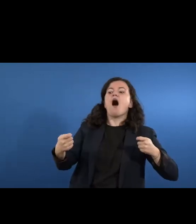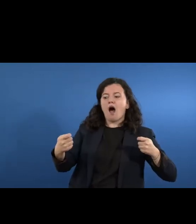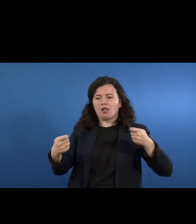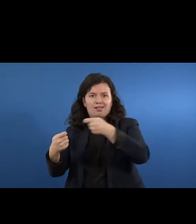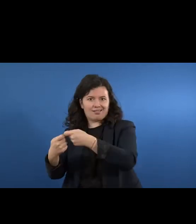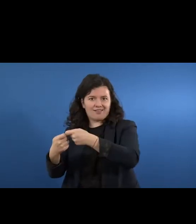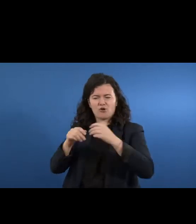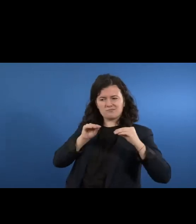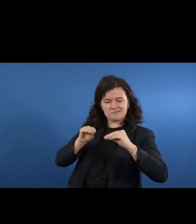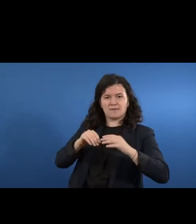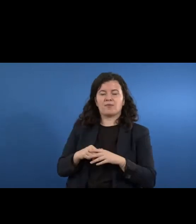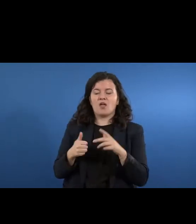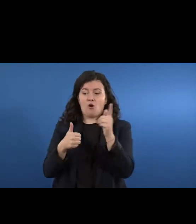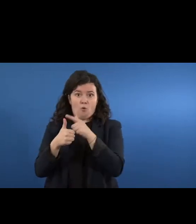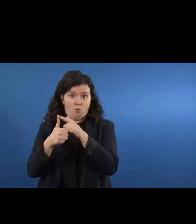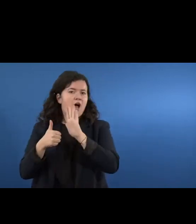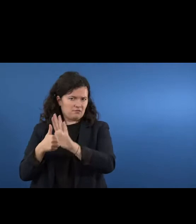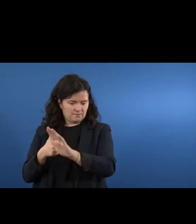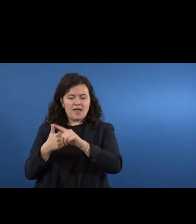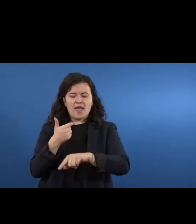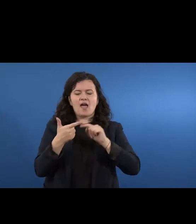Another methodology that I can tell you about